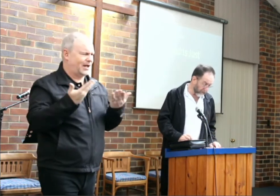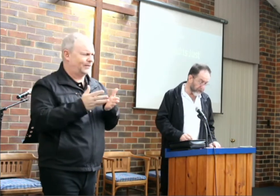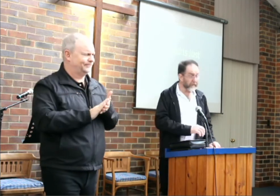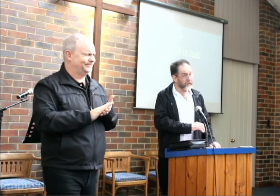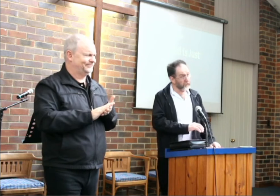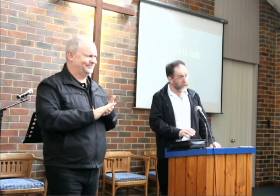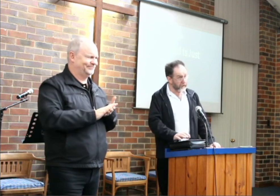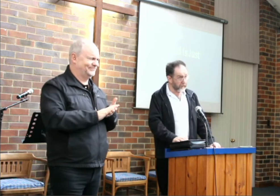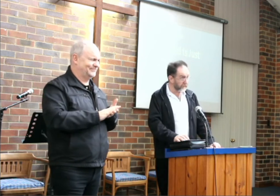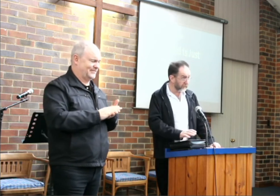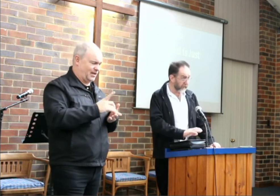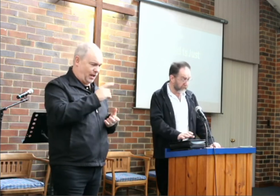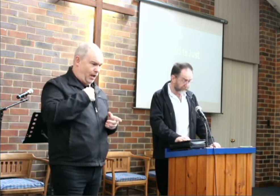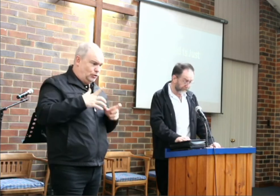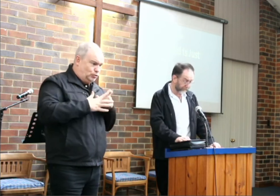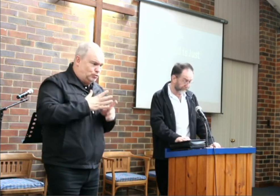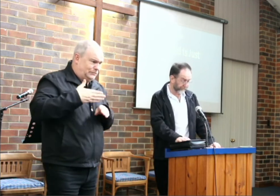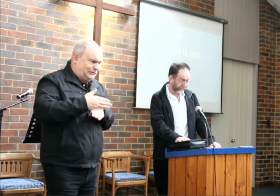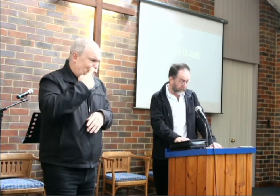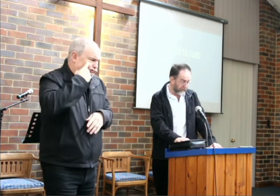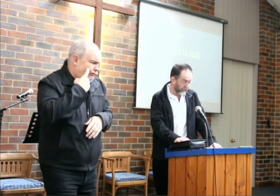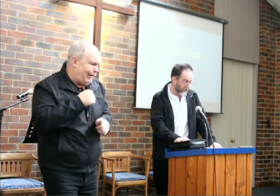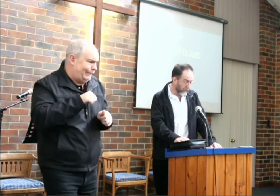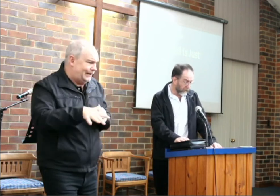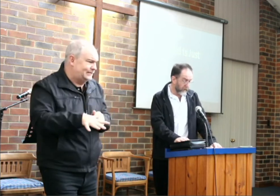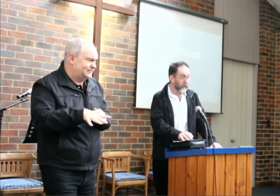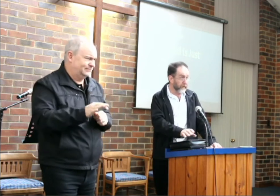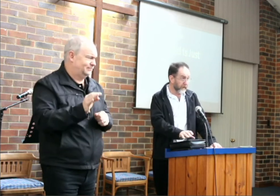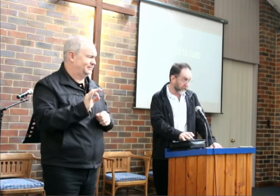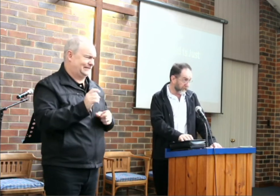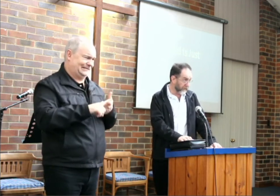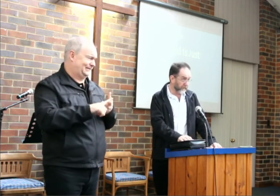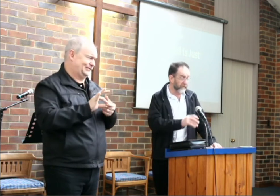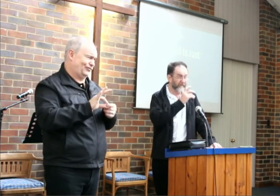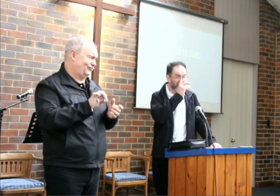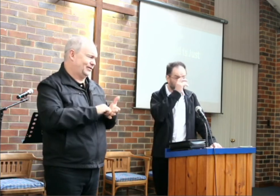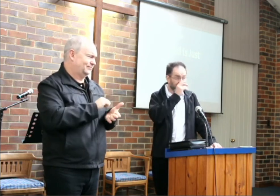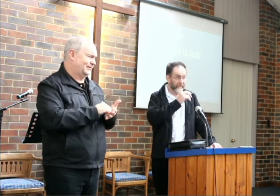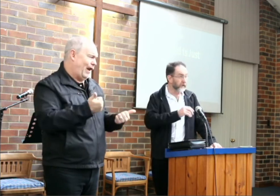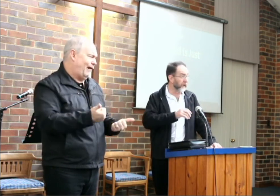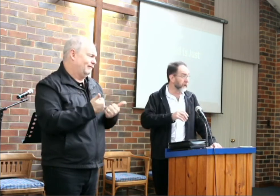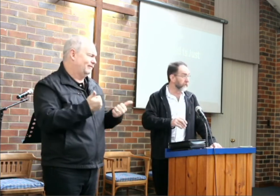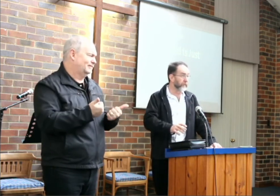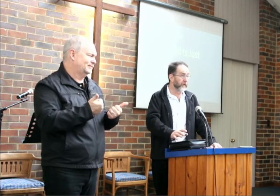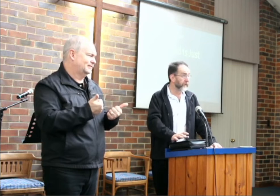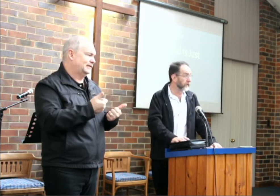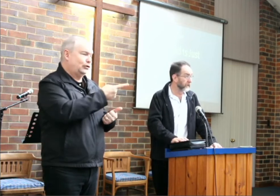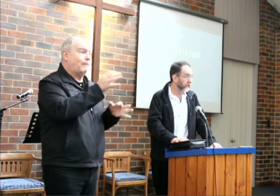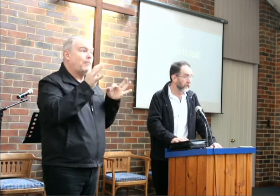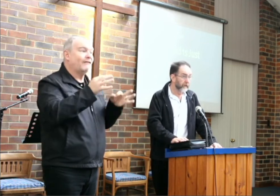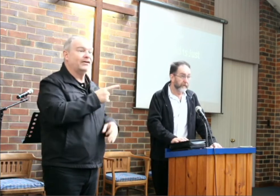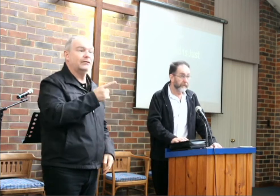So, it's not about trying any better from now on, you know? God demands perfection. Put your hand up if you're